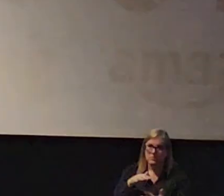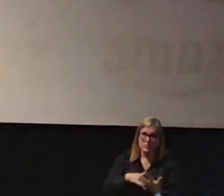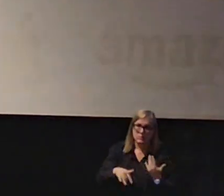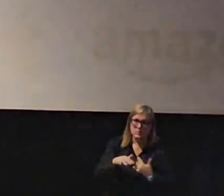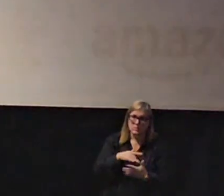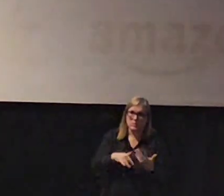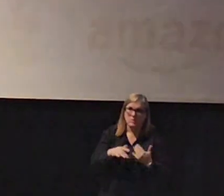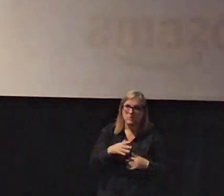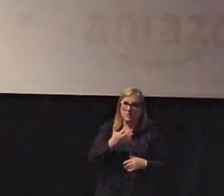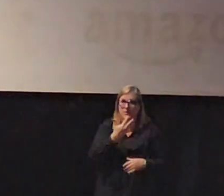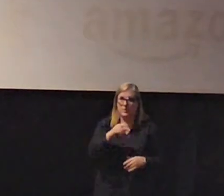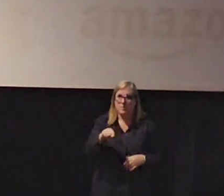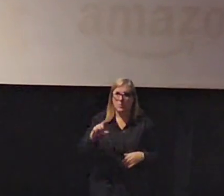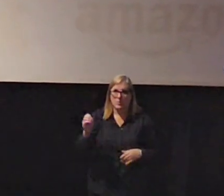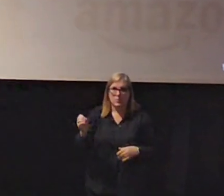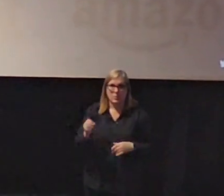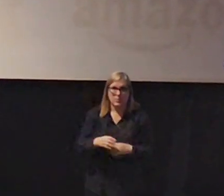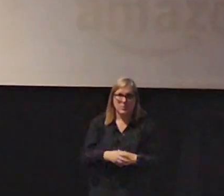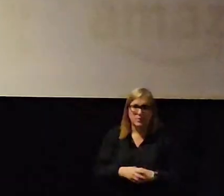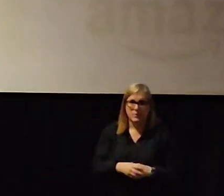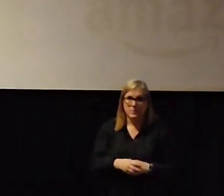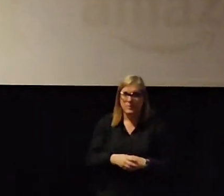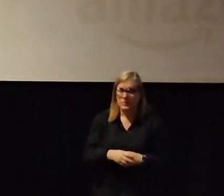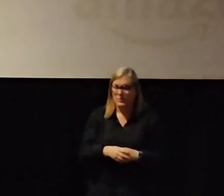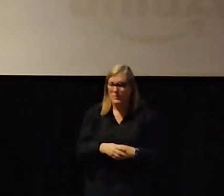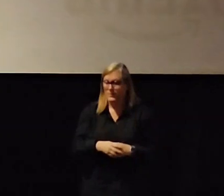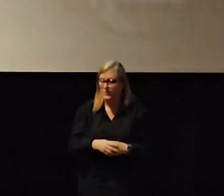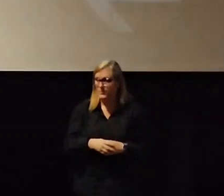society 5.0.